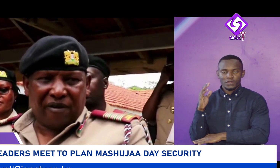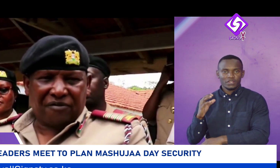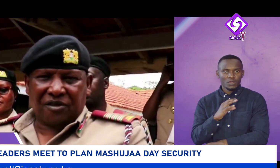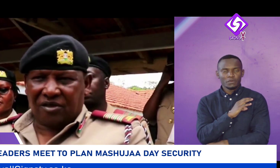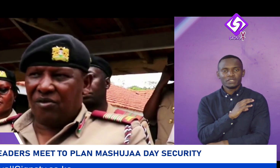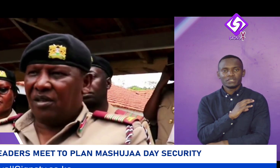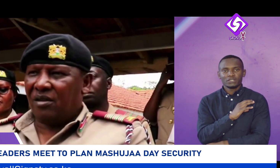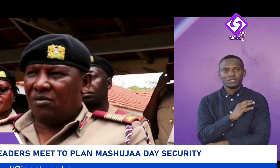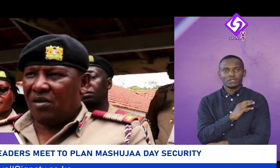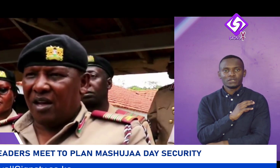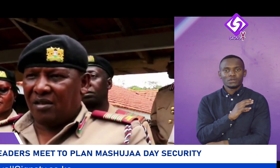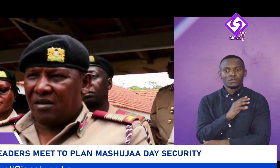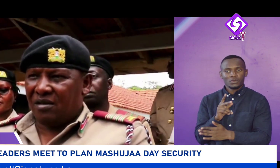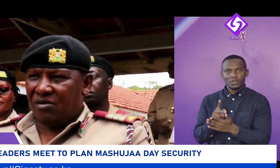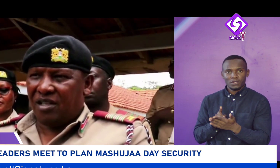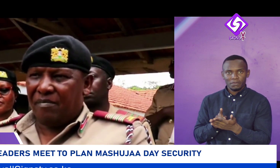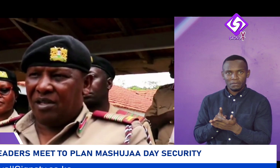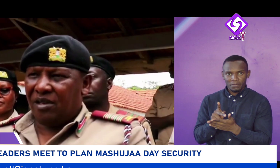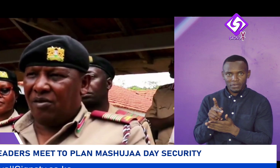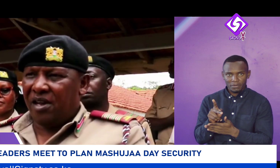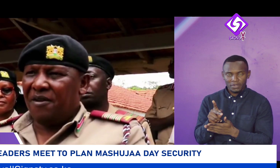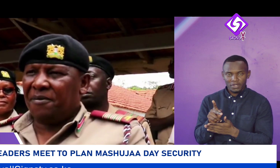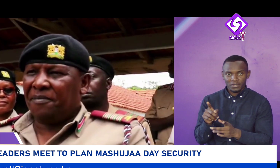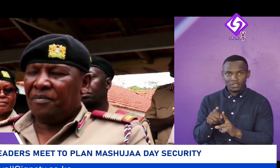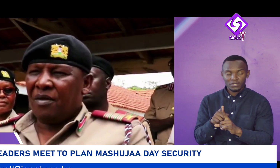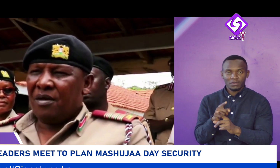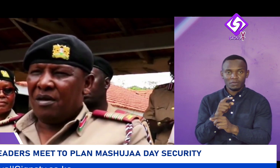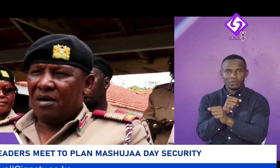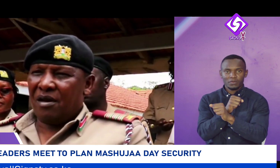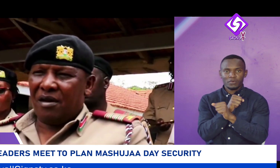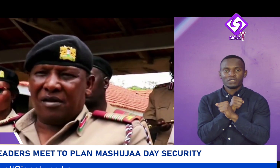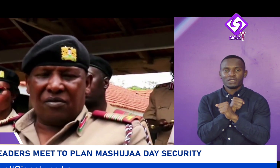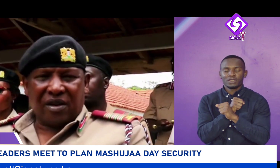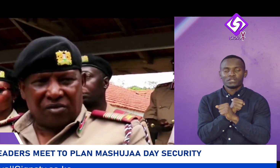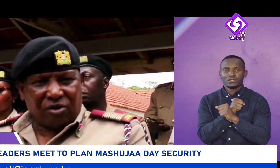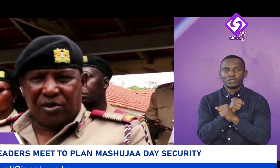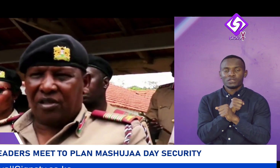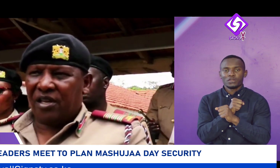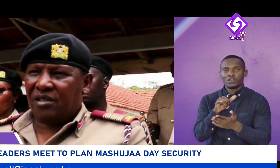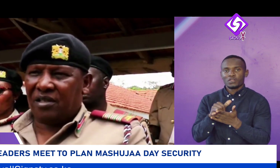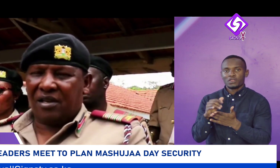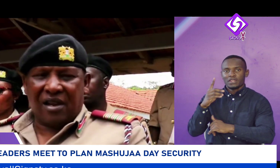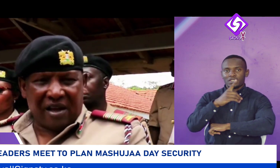up security to that during that material day, and we are going to protect the life